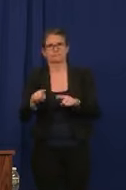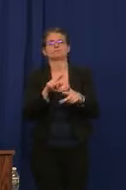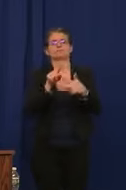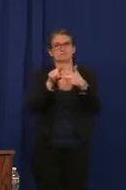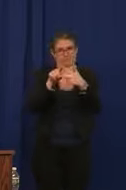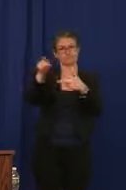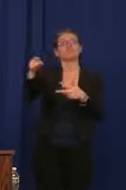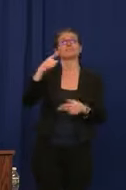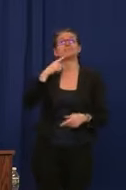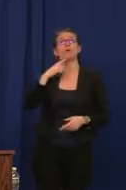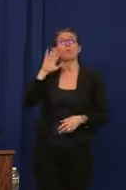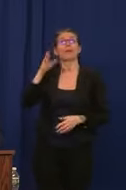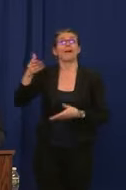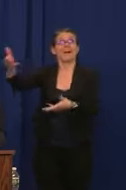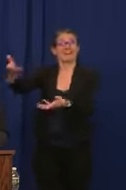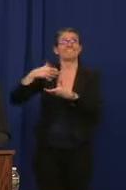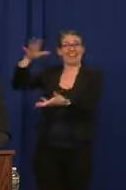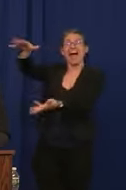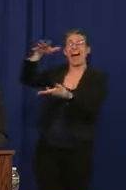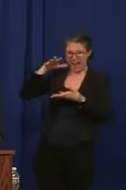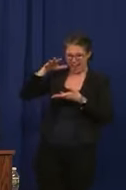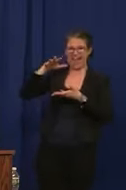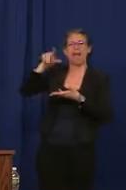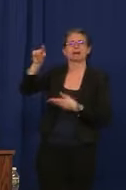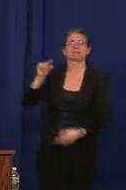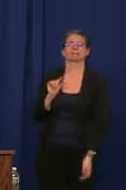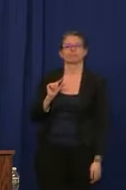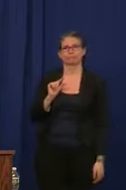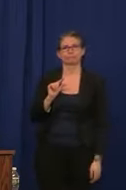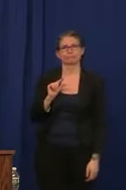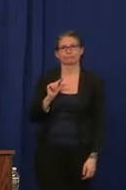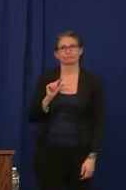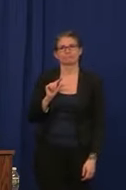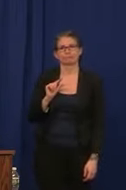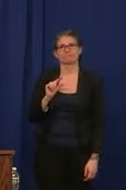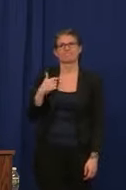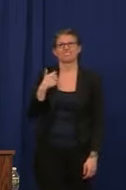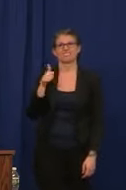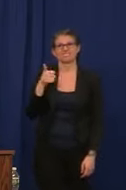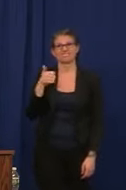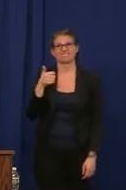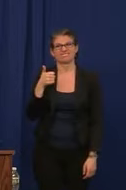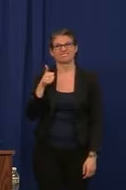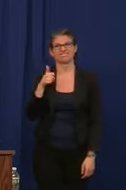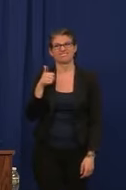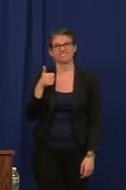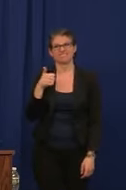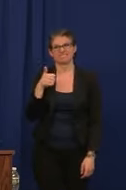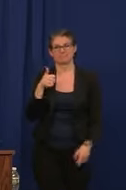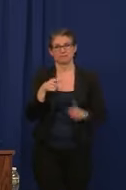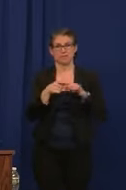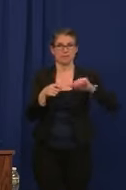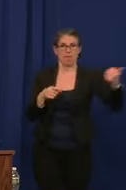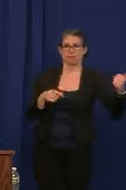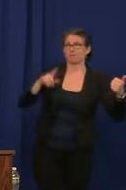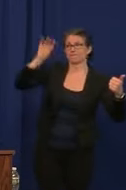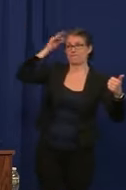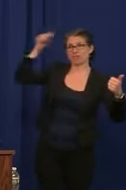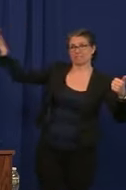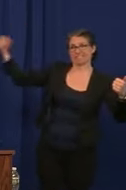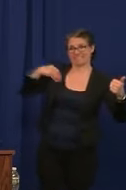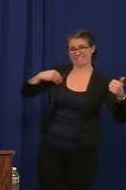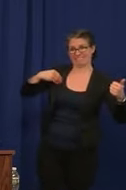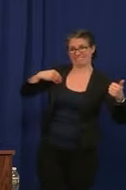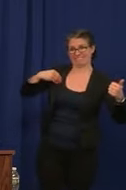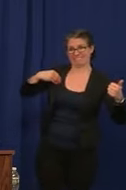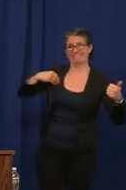We've actually received a donation of now 10 additional test kits from Martin's Point Healthcare,